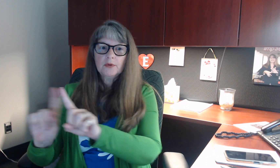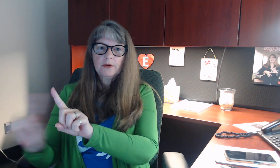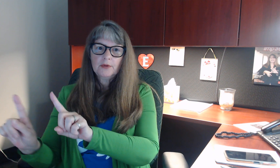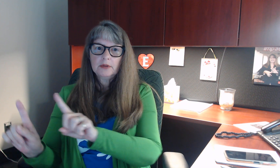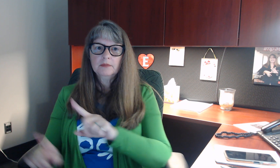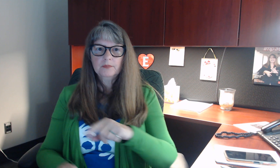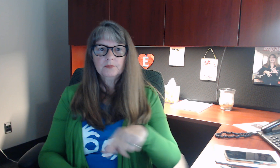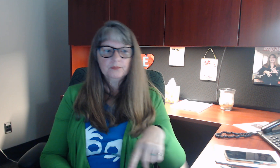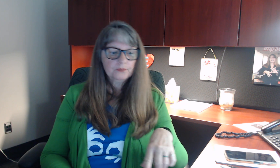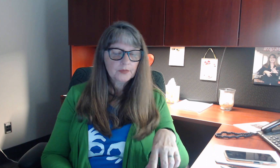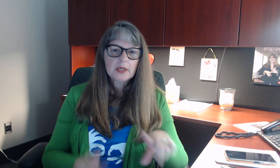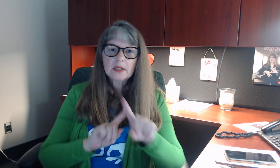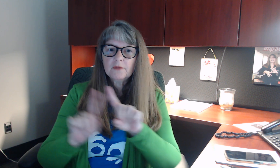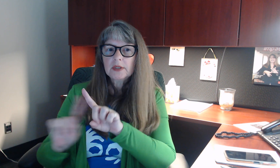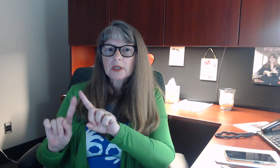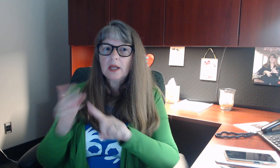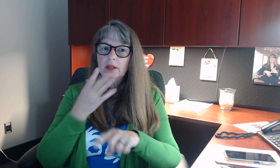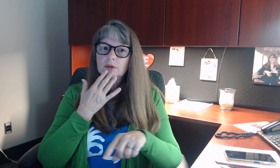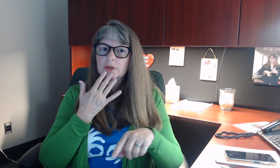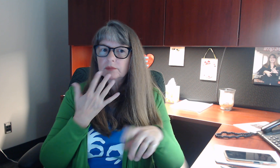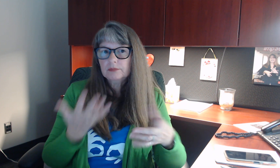different. Different colors.